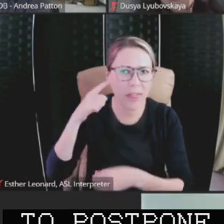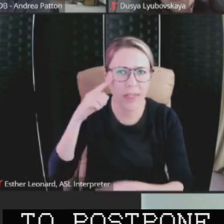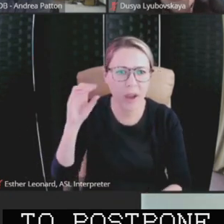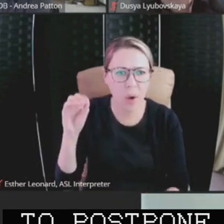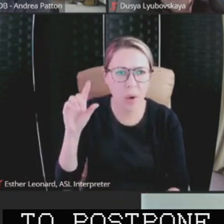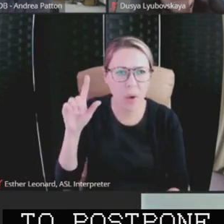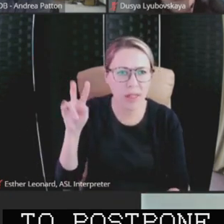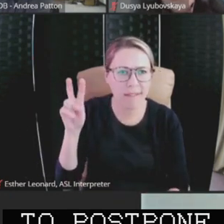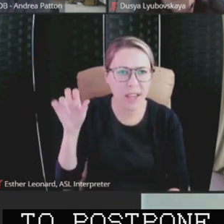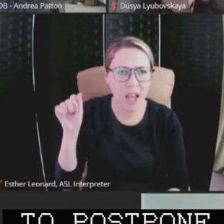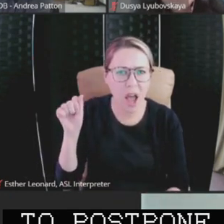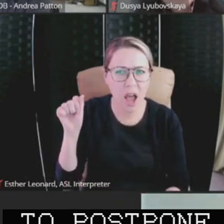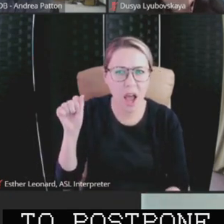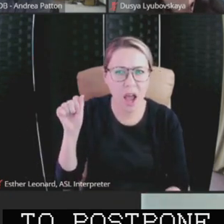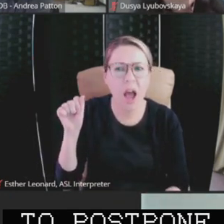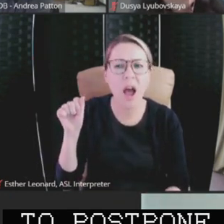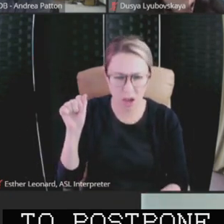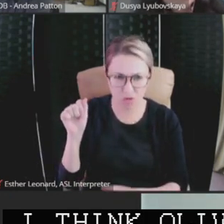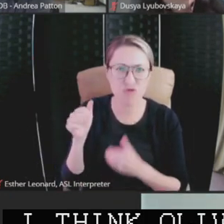suggested